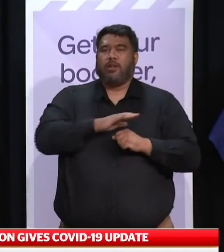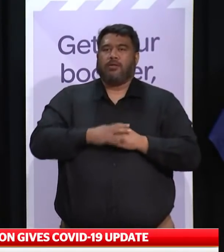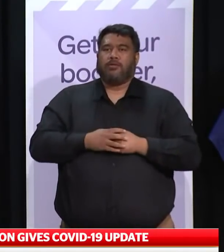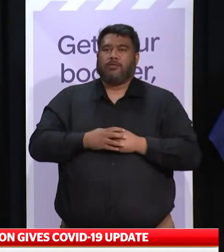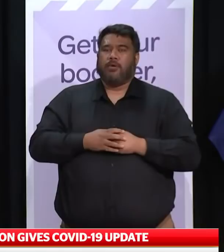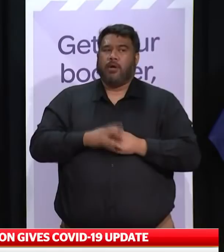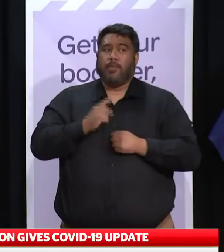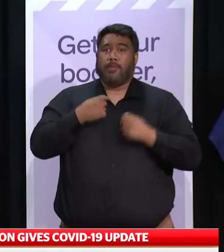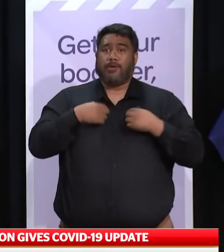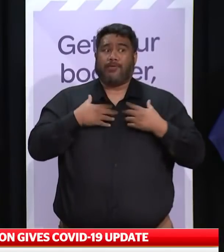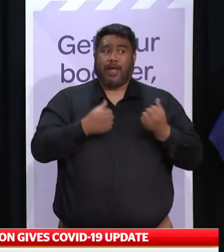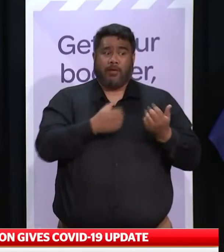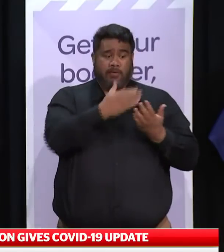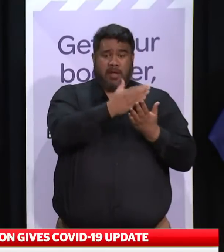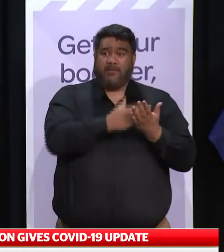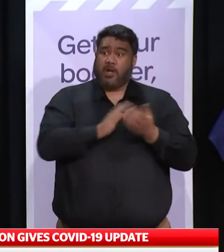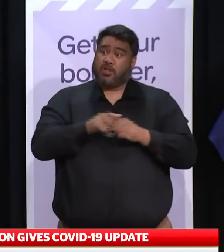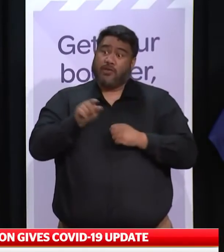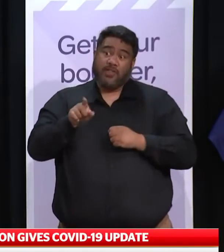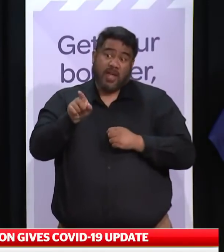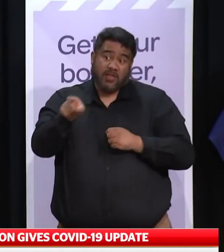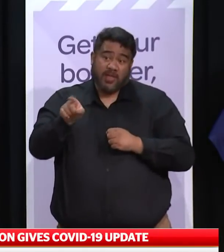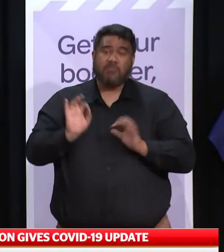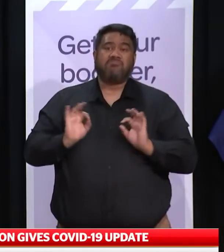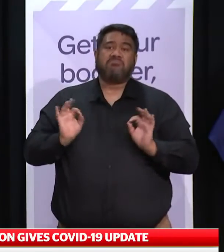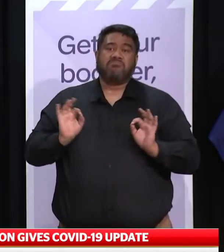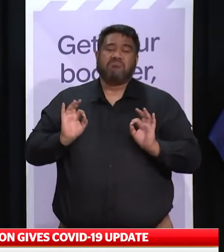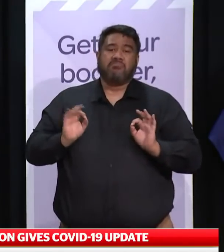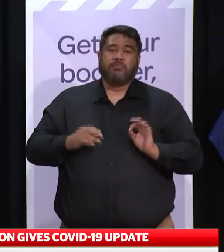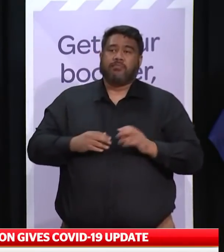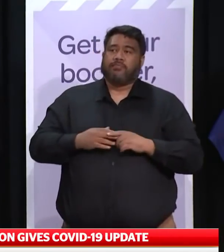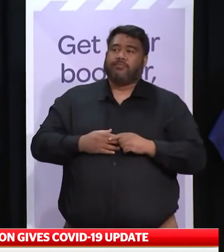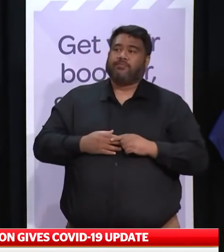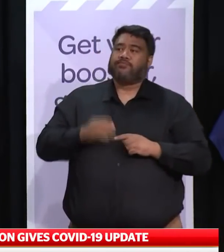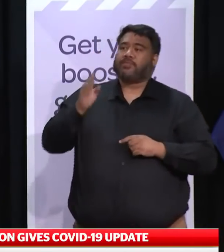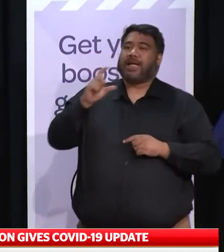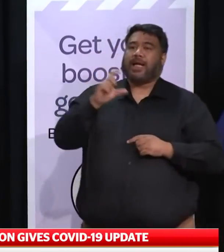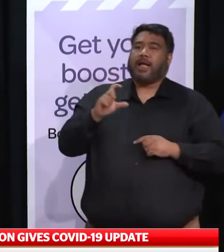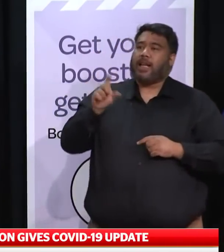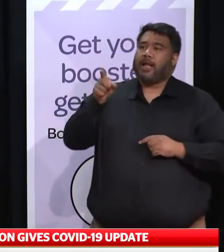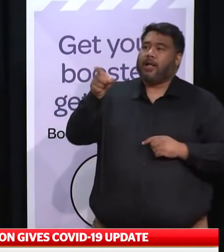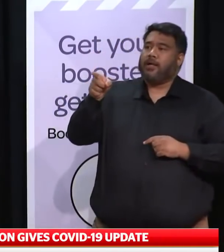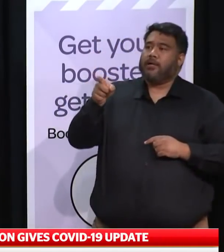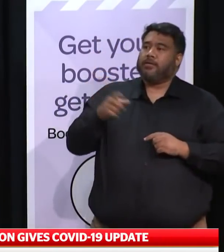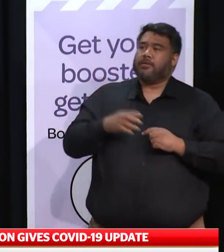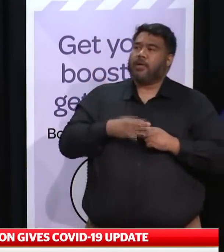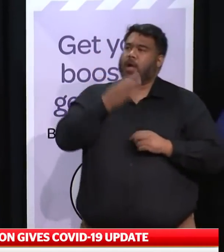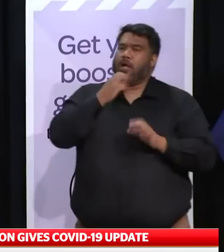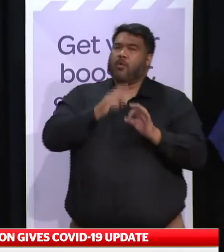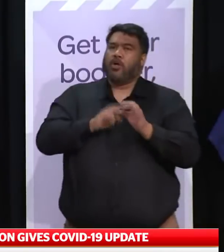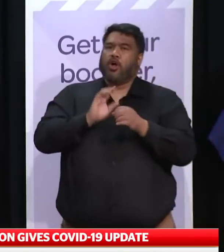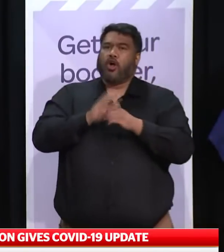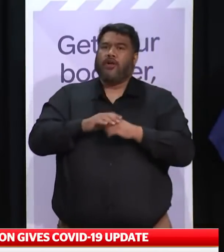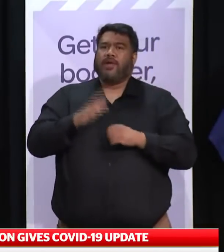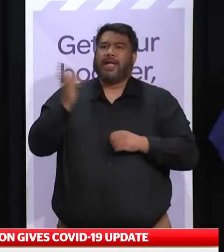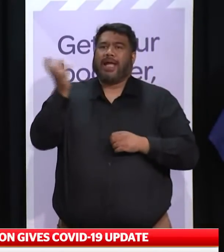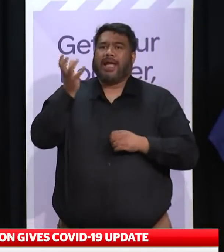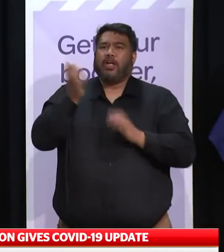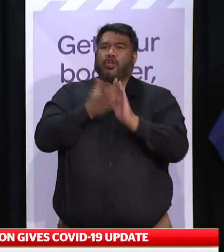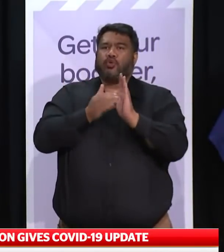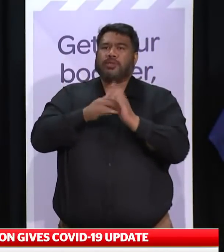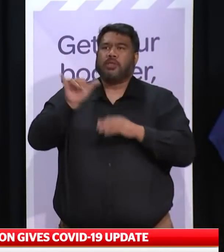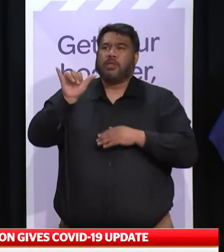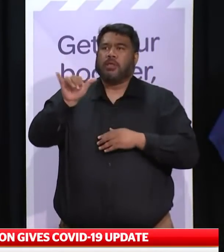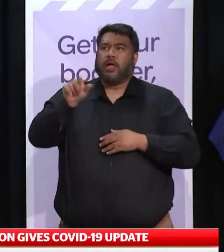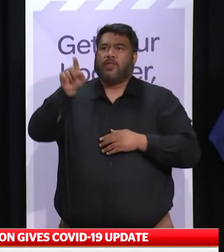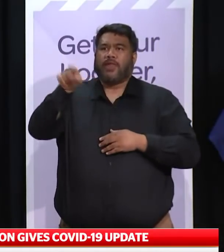the advice along the lines that you're suggesting. Claire. We'll go Claire and then you, Peter. New Zealand is reportedly